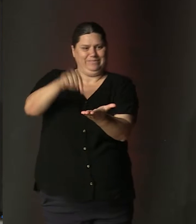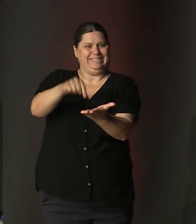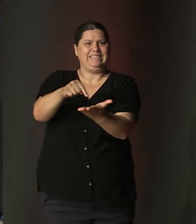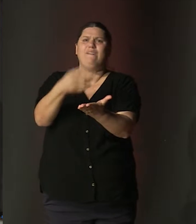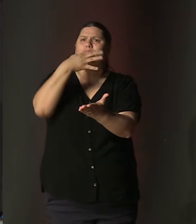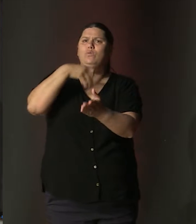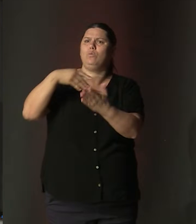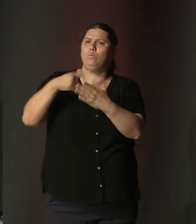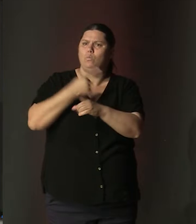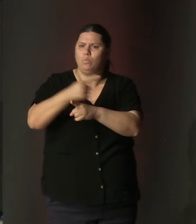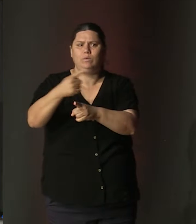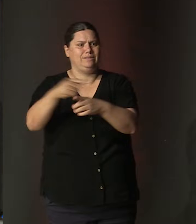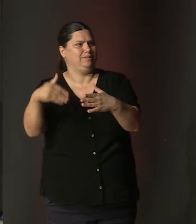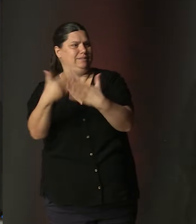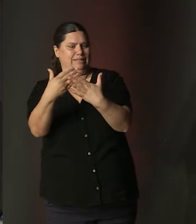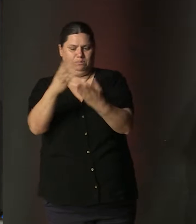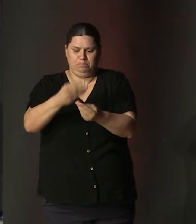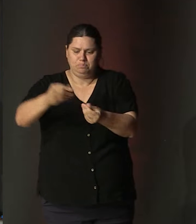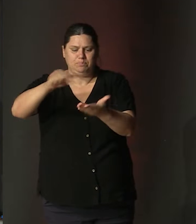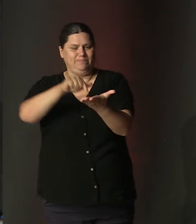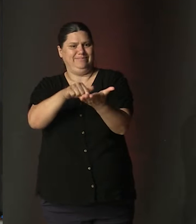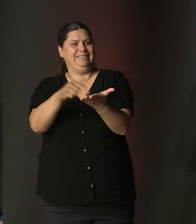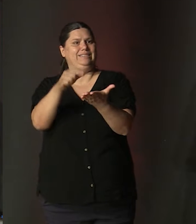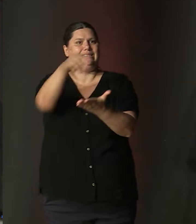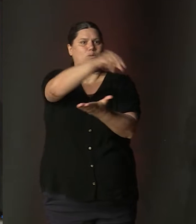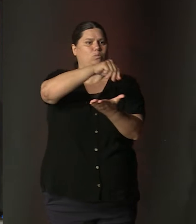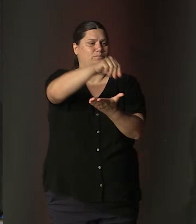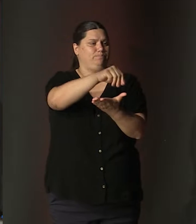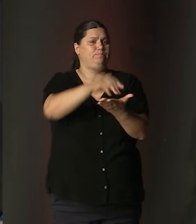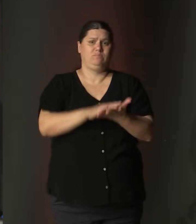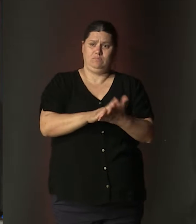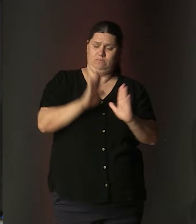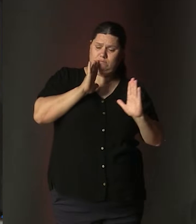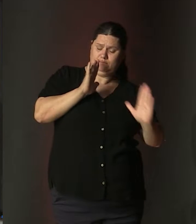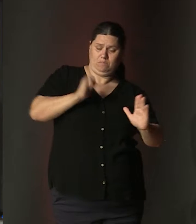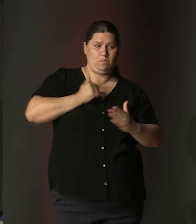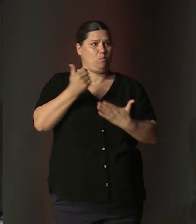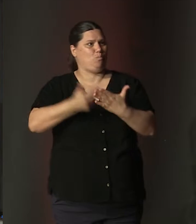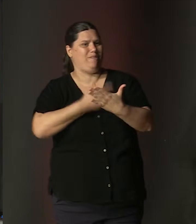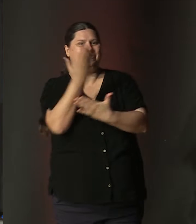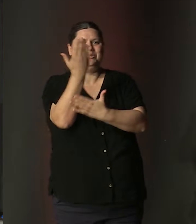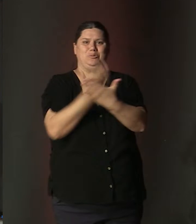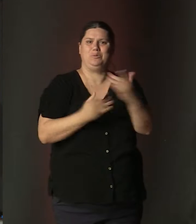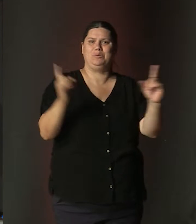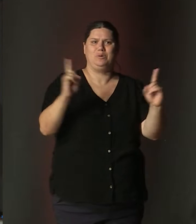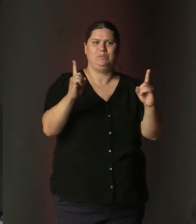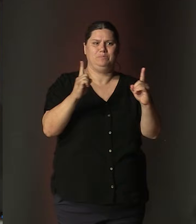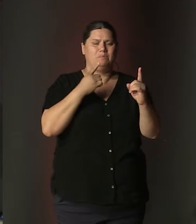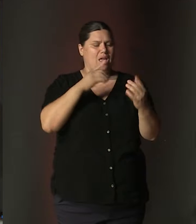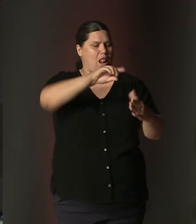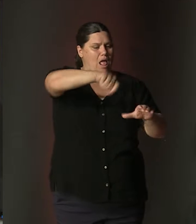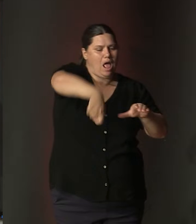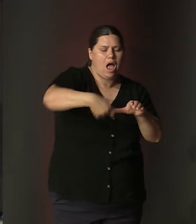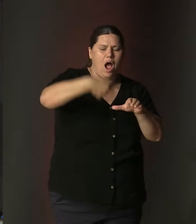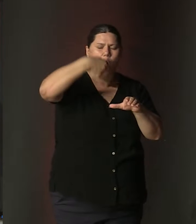days or weeks. By far the most fascinating part of my breakfast story is that I'll be chewing on this